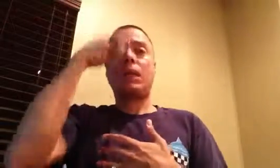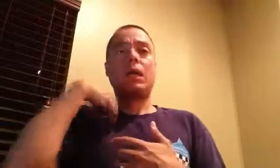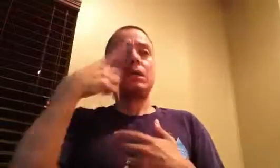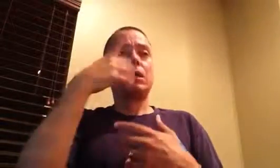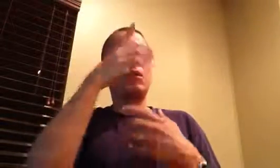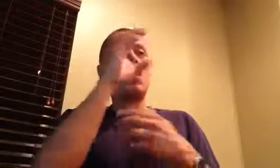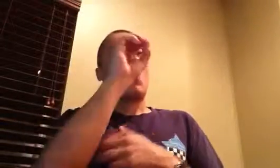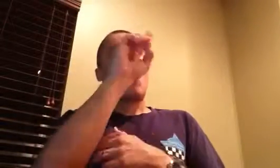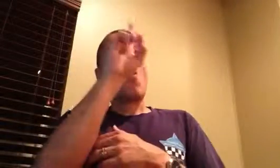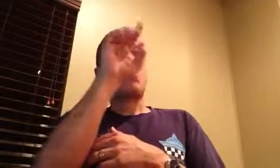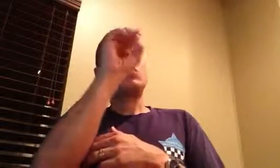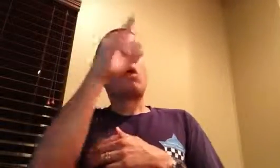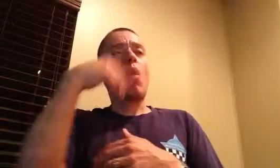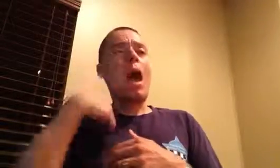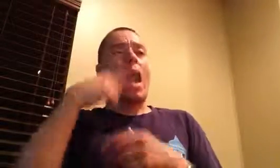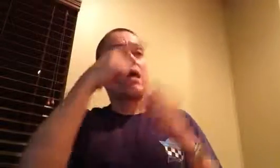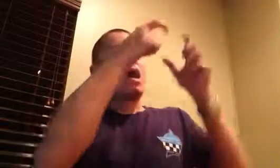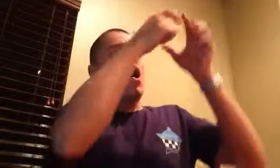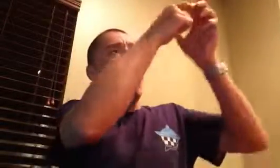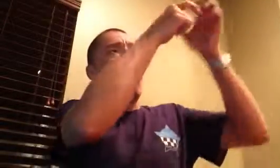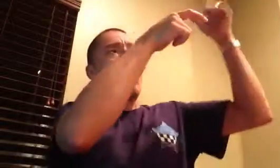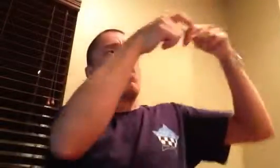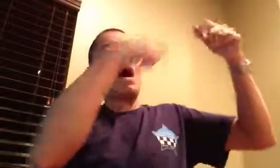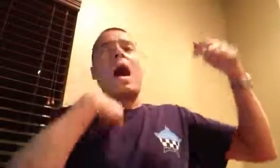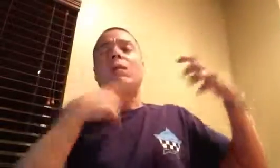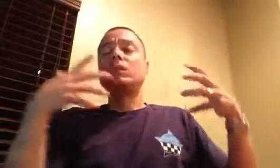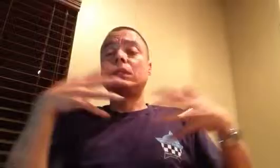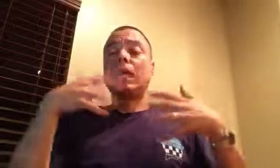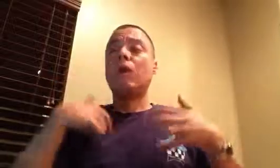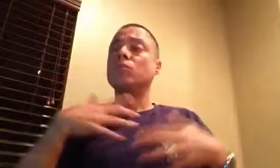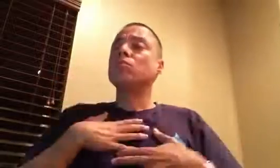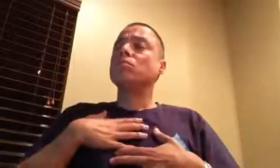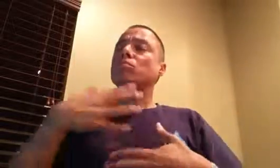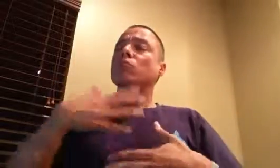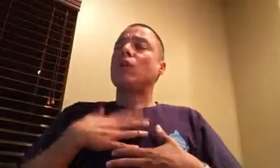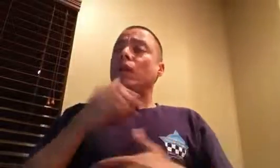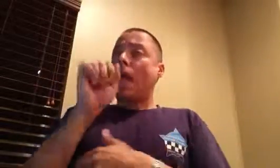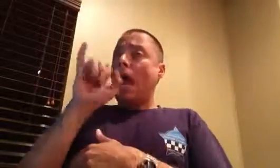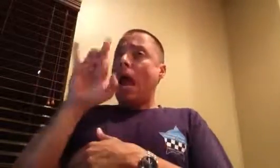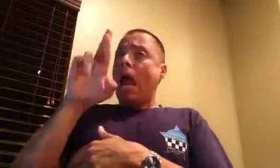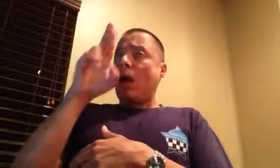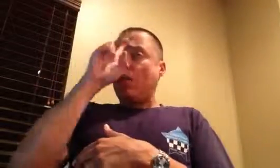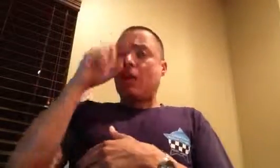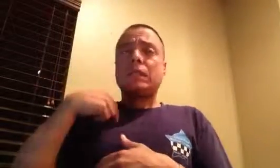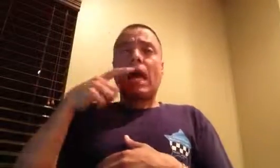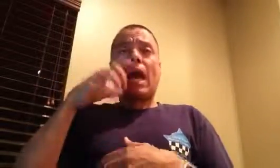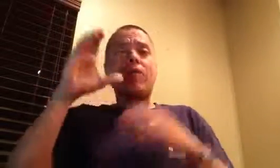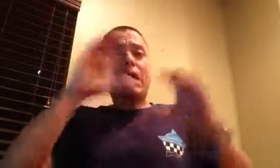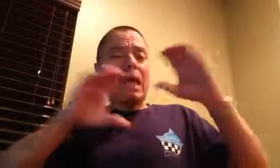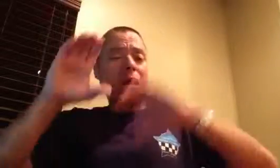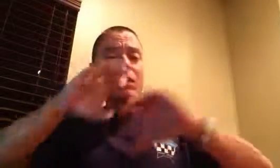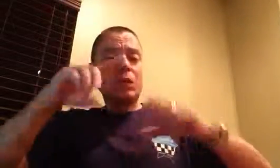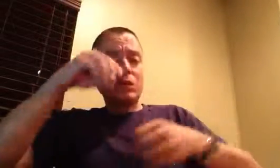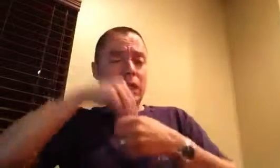because I don't know what chemicals are in it. I used to go fishing in Vancouver, my